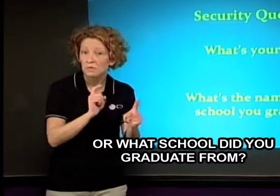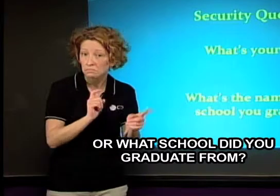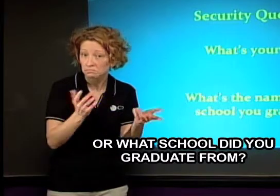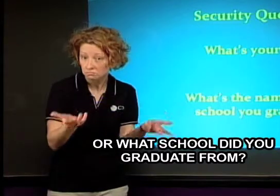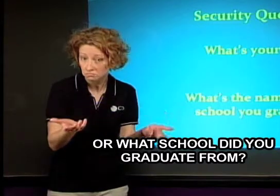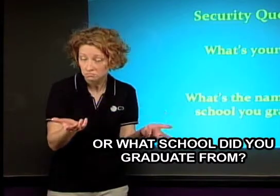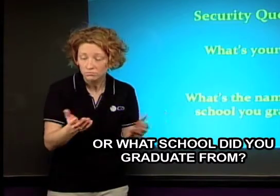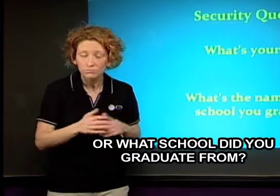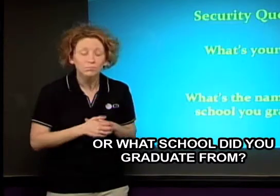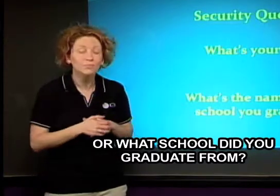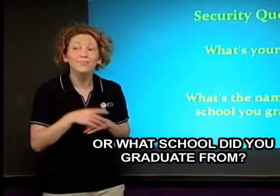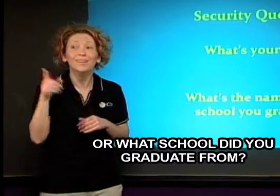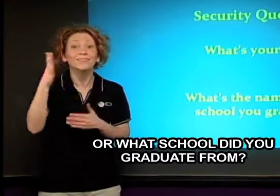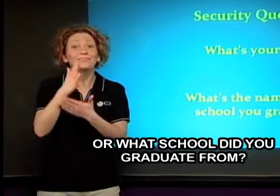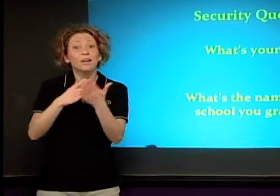you graduate from?